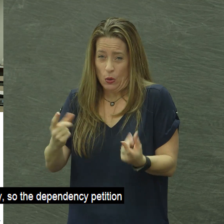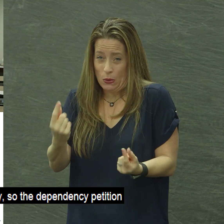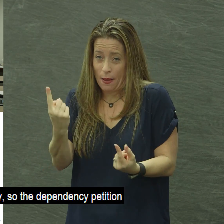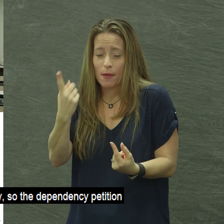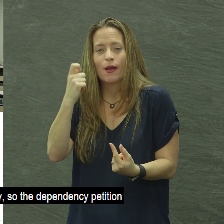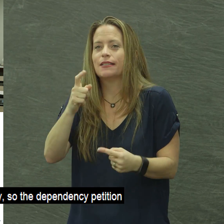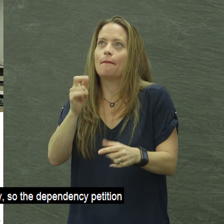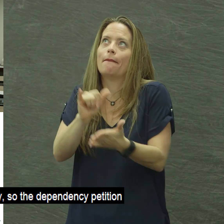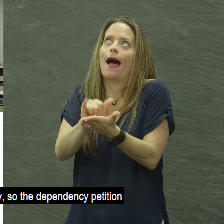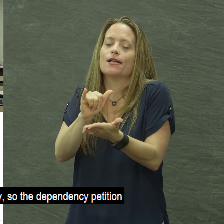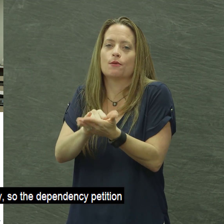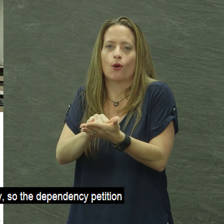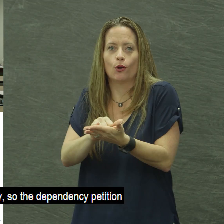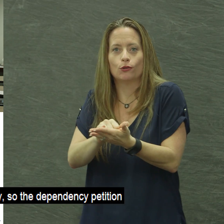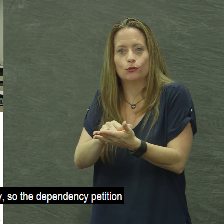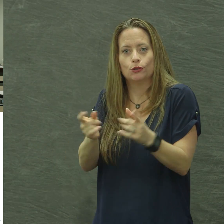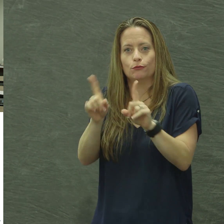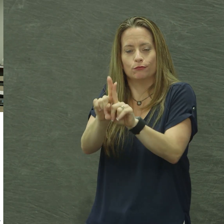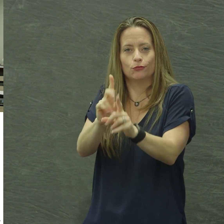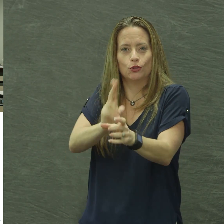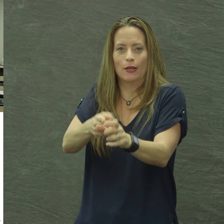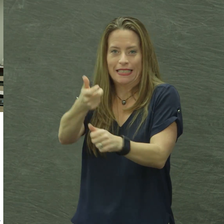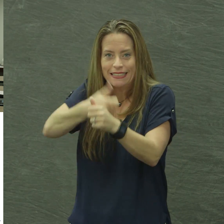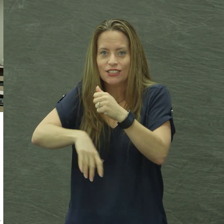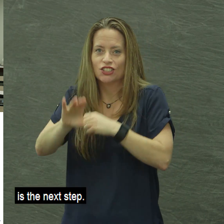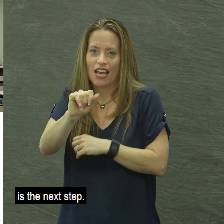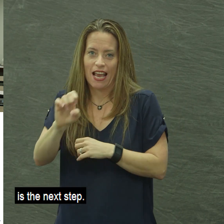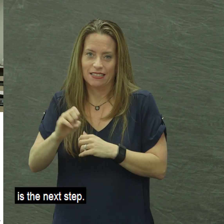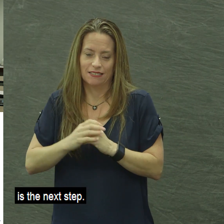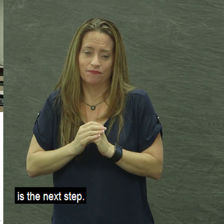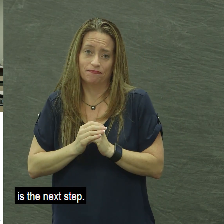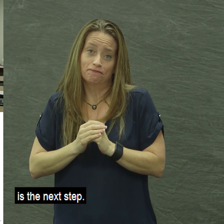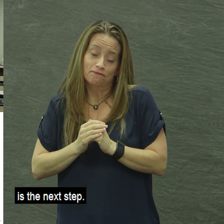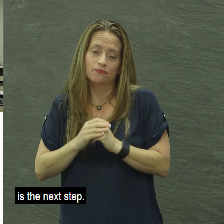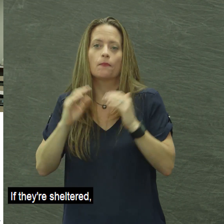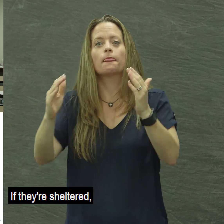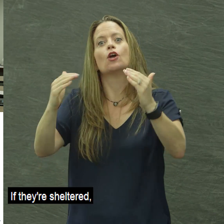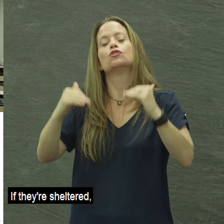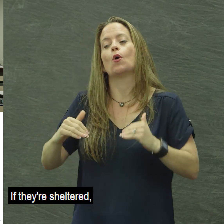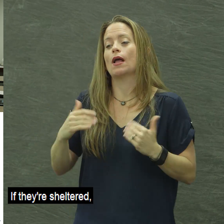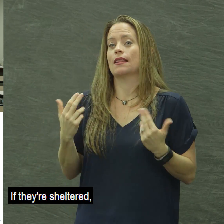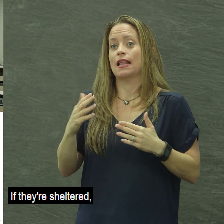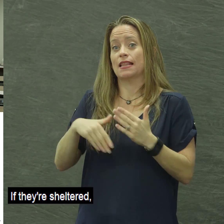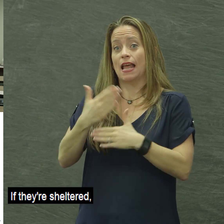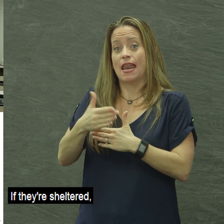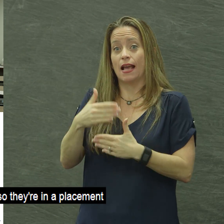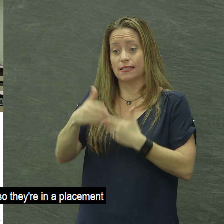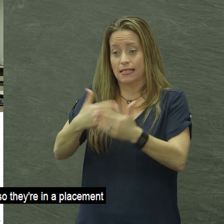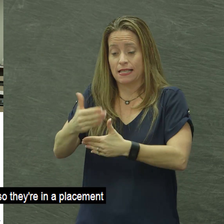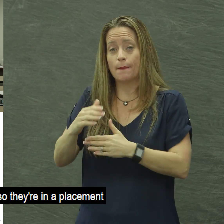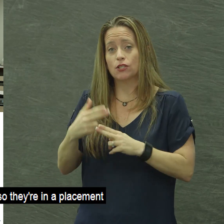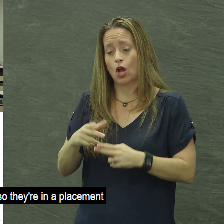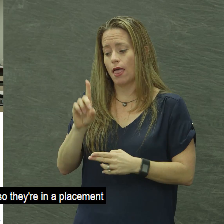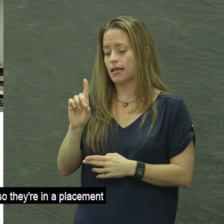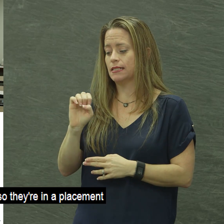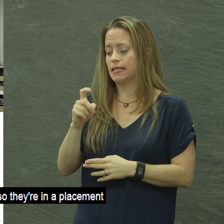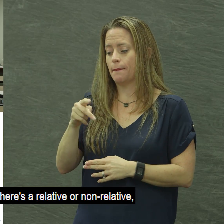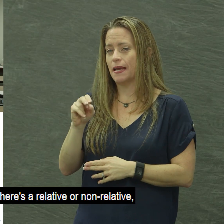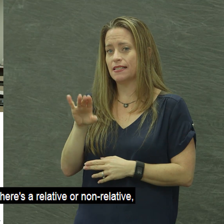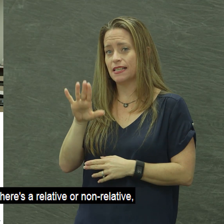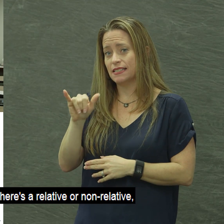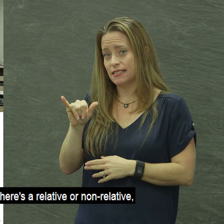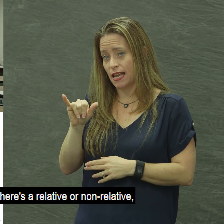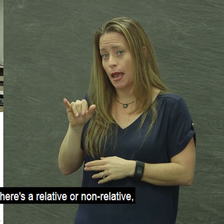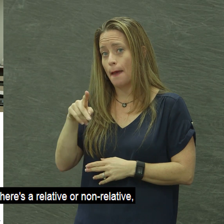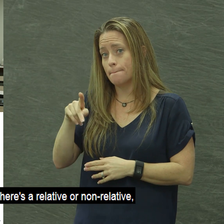Okay, so the dependency petition is the next step. If they're sheltered, so they're in a placement,